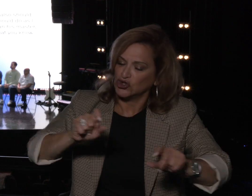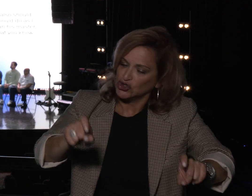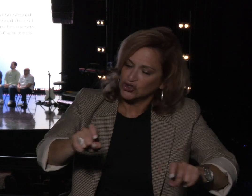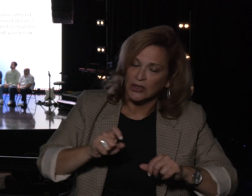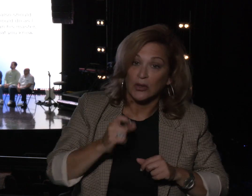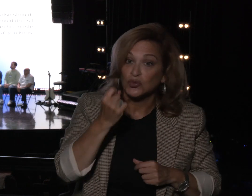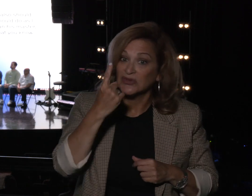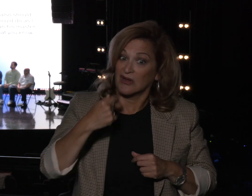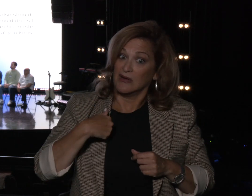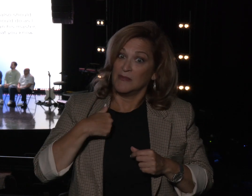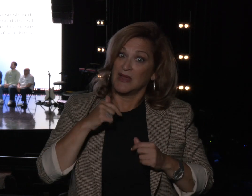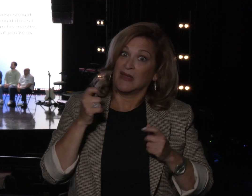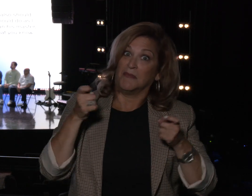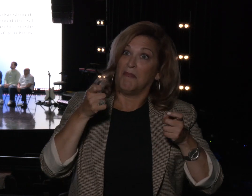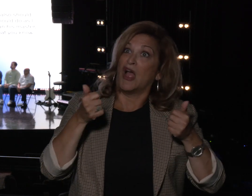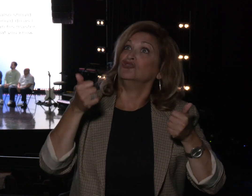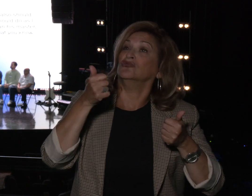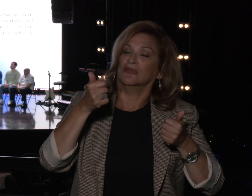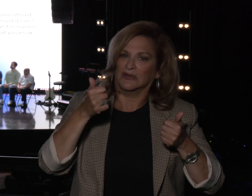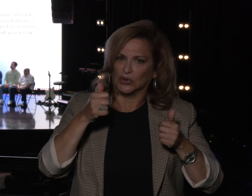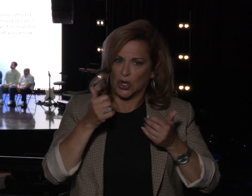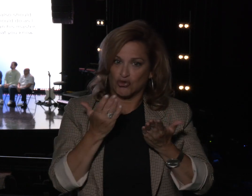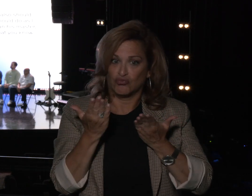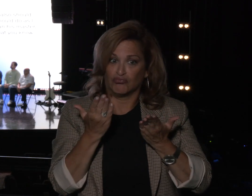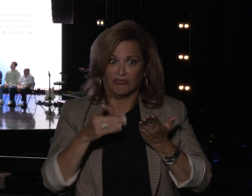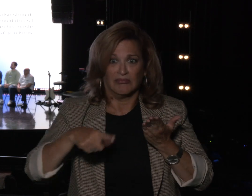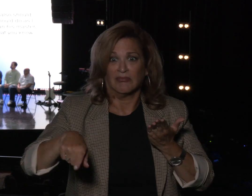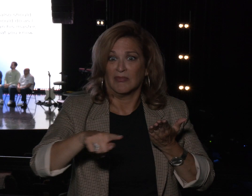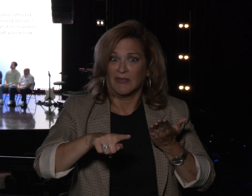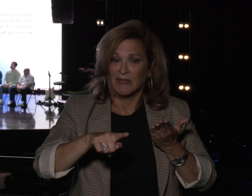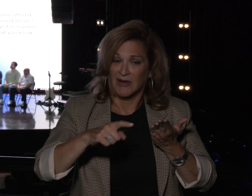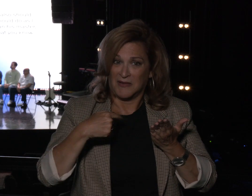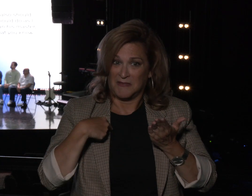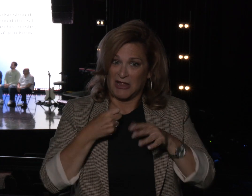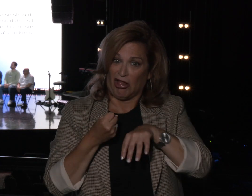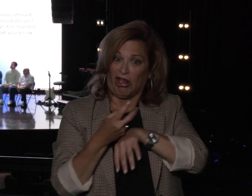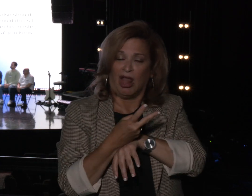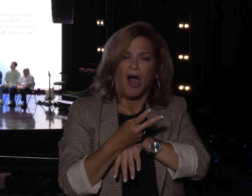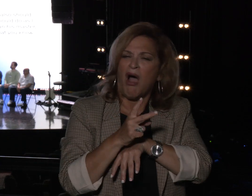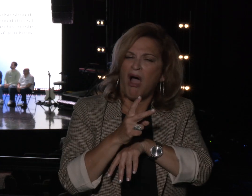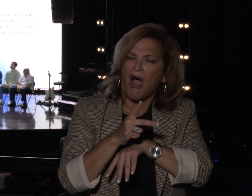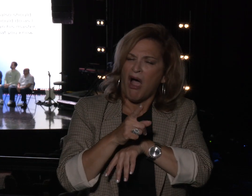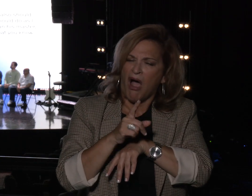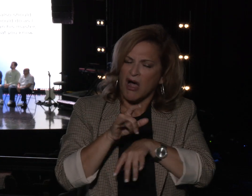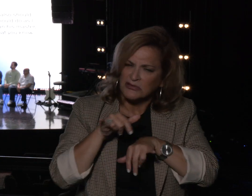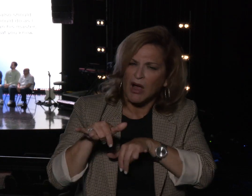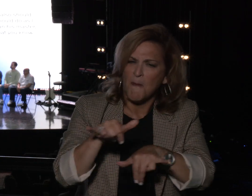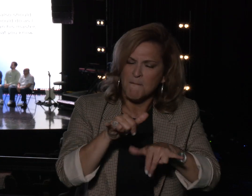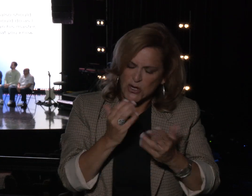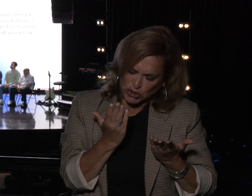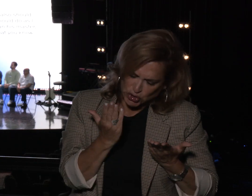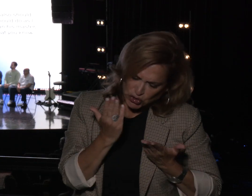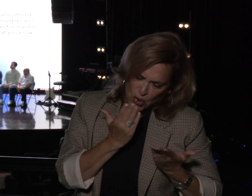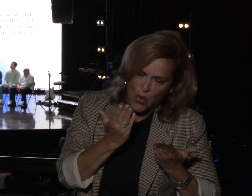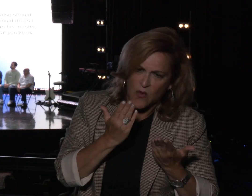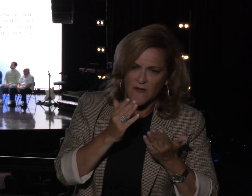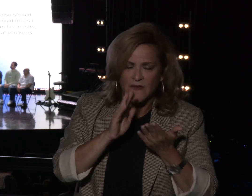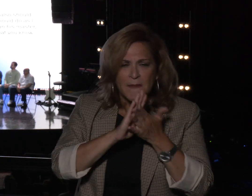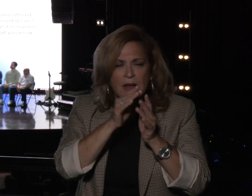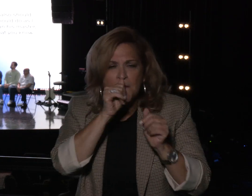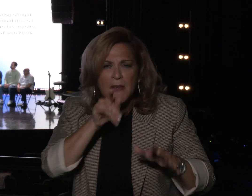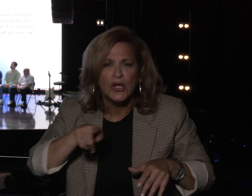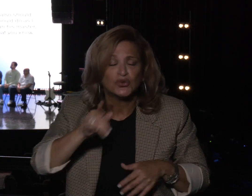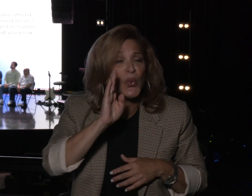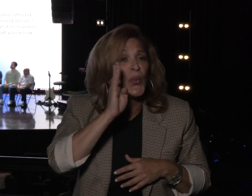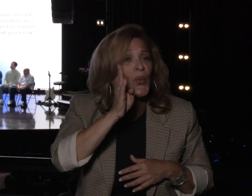master, nor is a messenger greater than the one who sent him. Now that you know these things, you will be blessed if you do them." Other